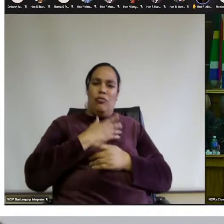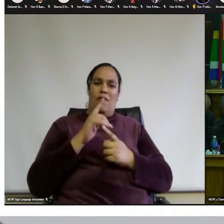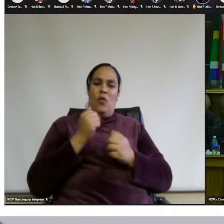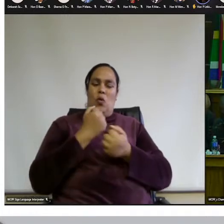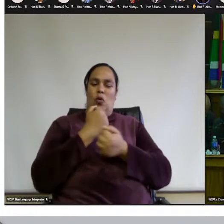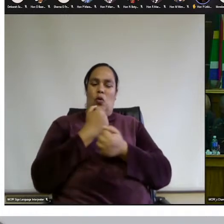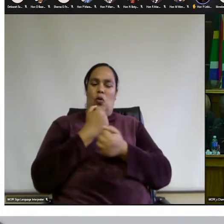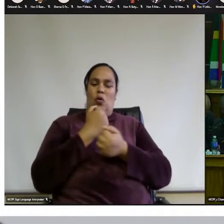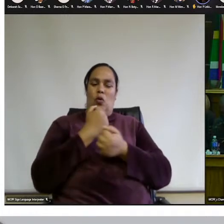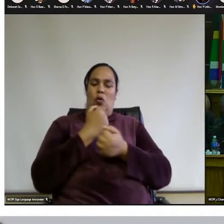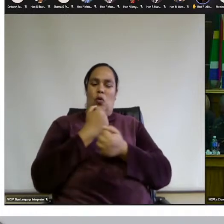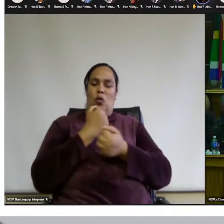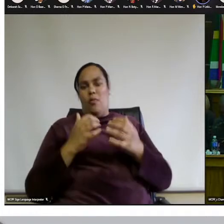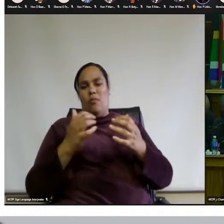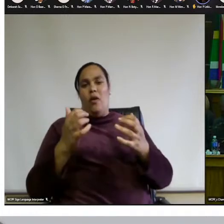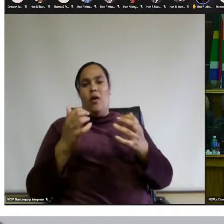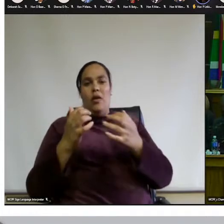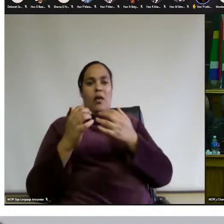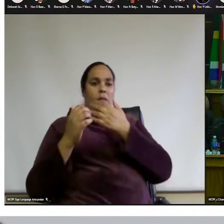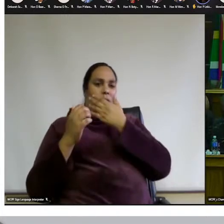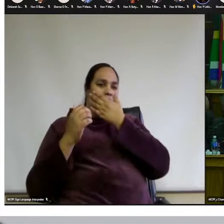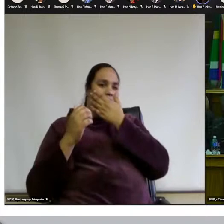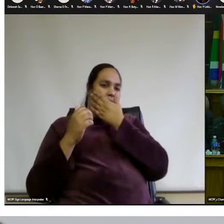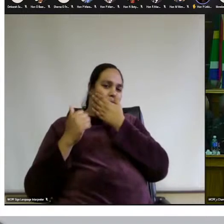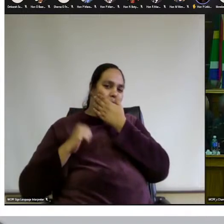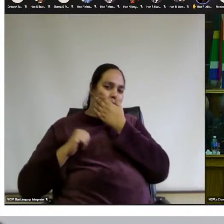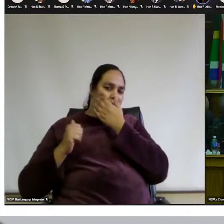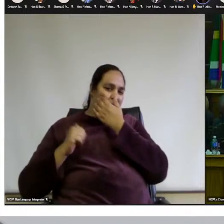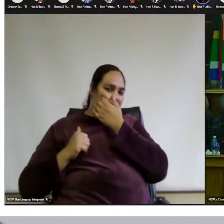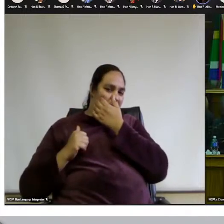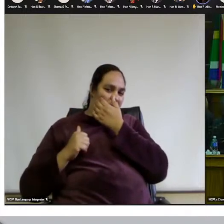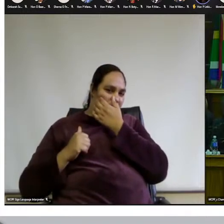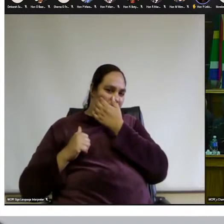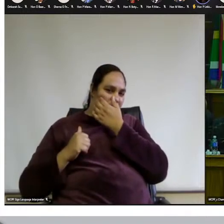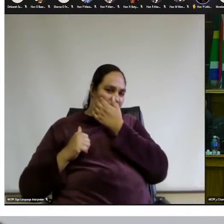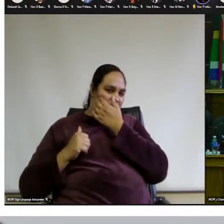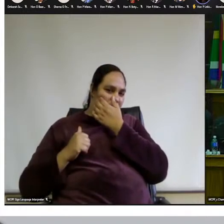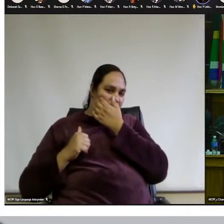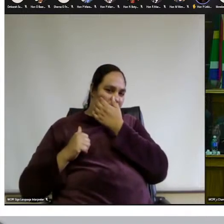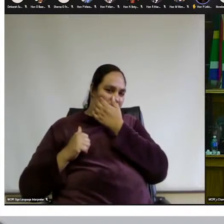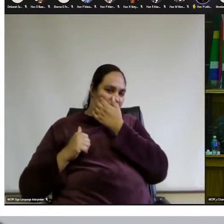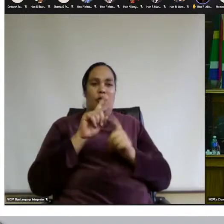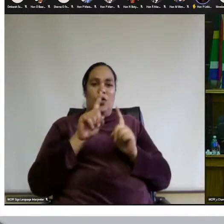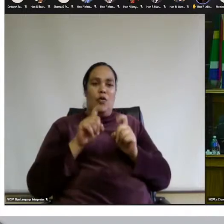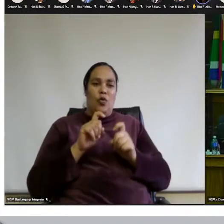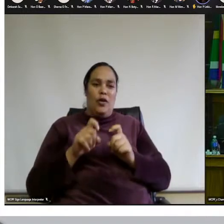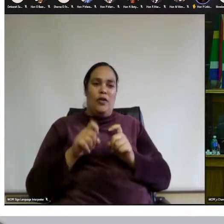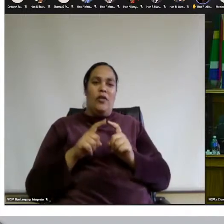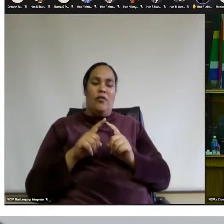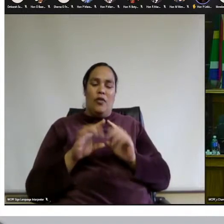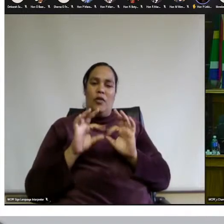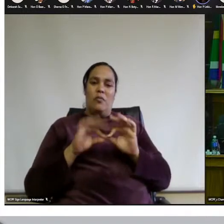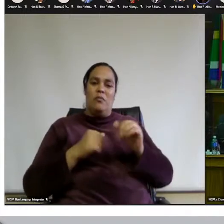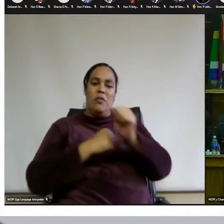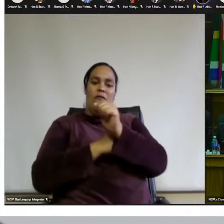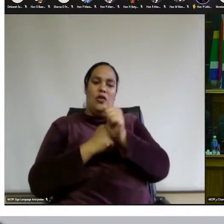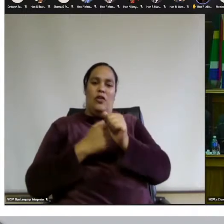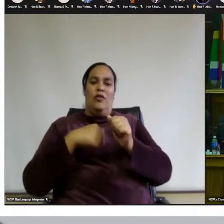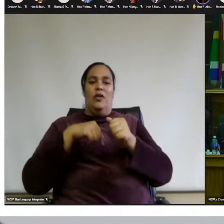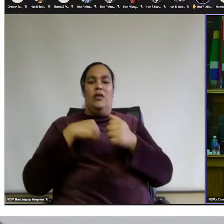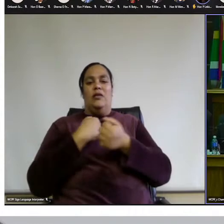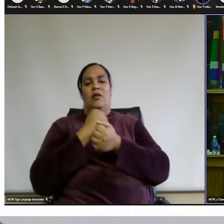democracy and parliamentary privilege. This complaint questioned the very foundation of our